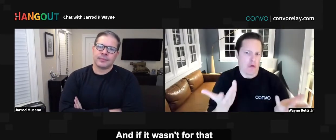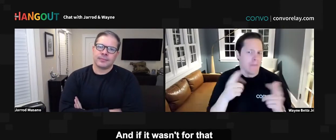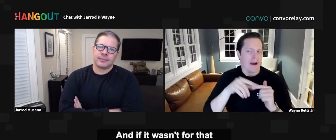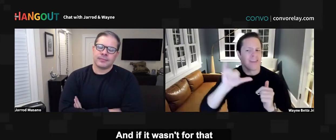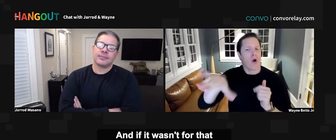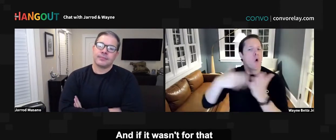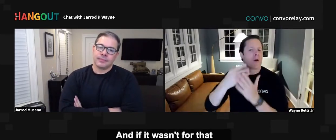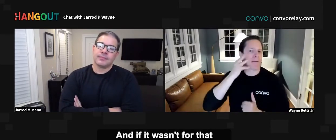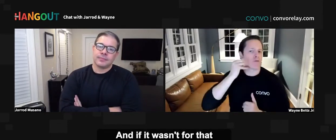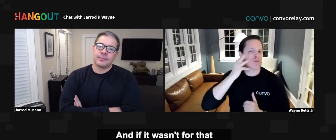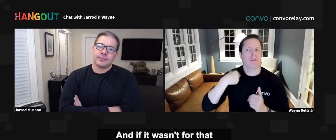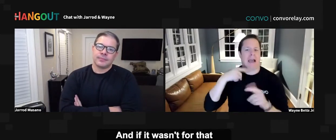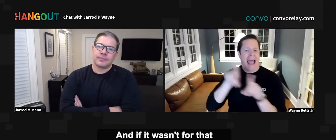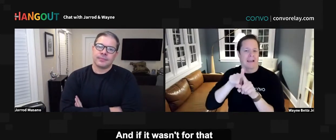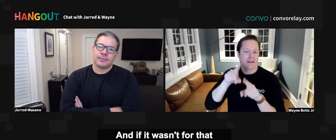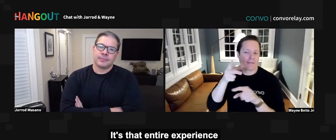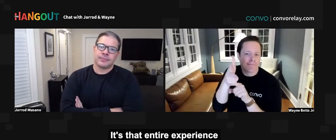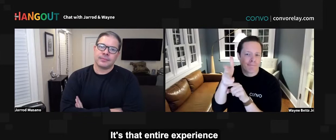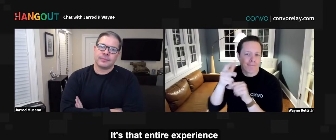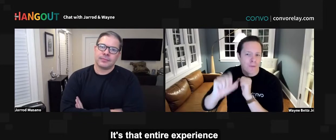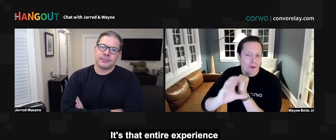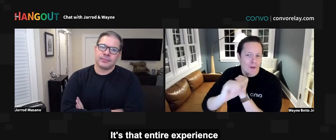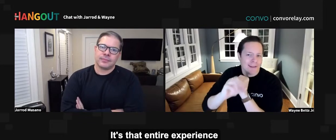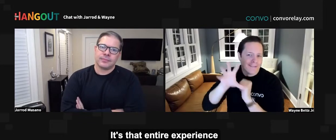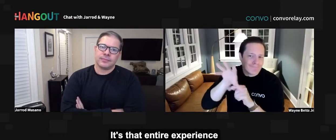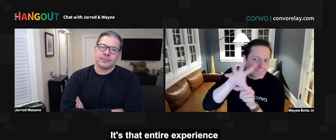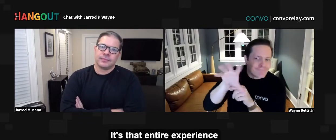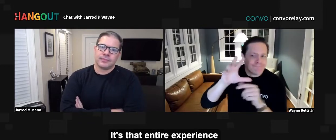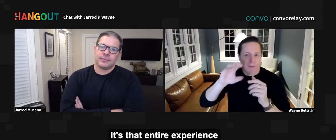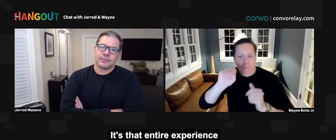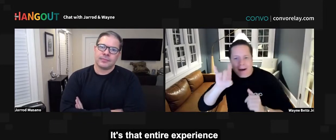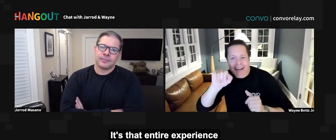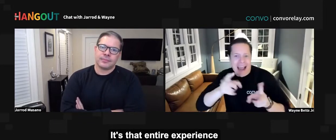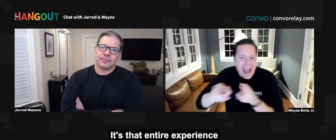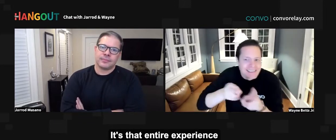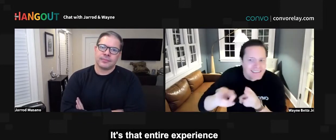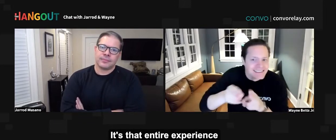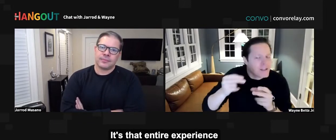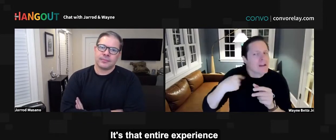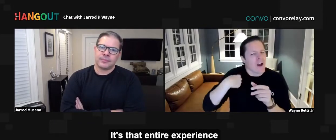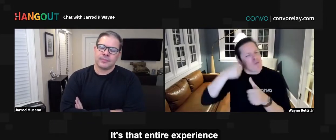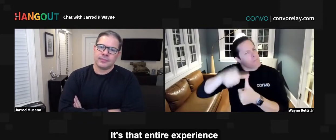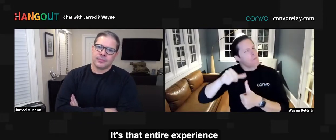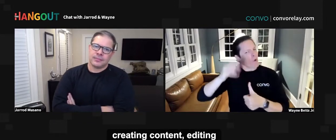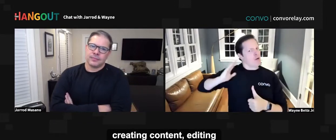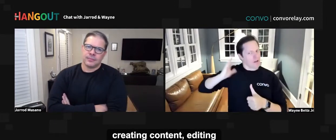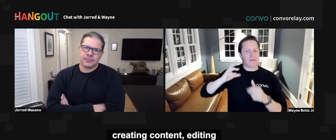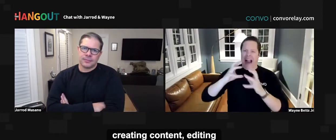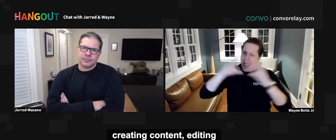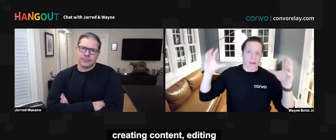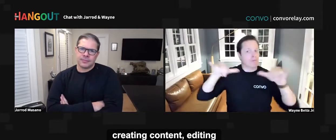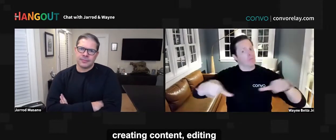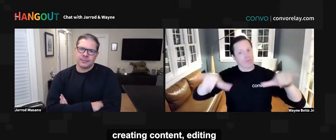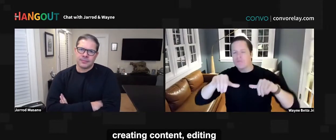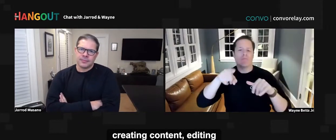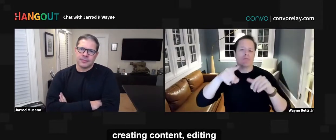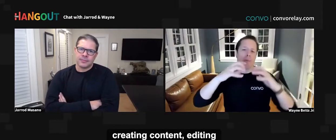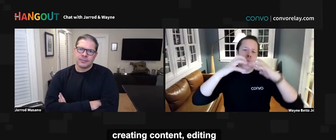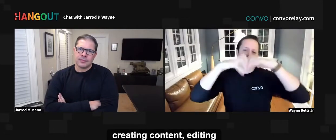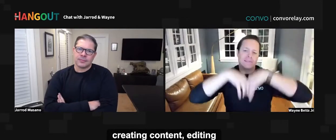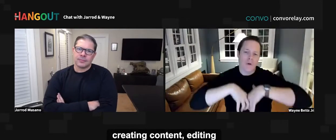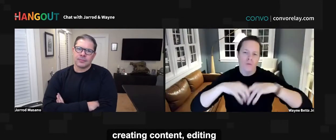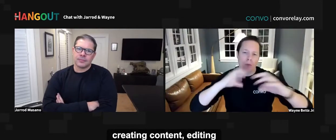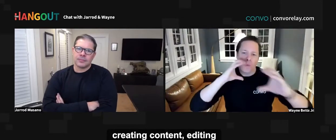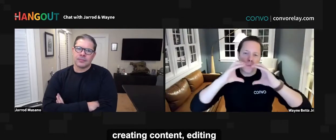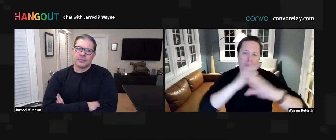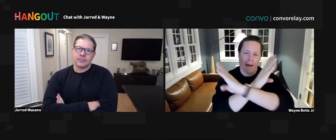previously, and if it wasn't for that experience, I wouldn't be here. It's that entire experience as creating video, creating content, editing